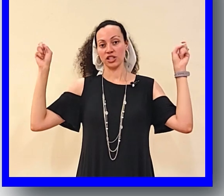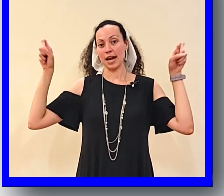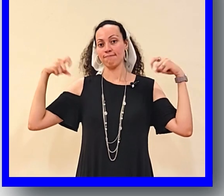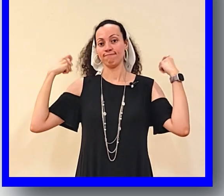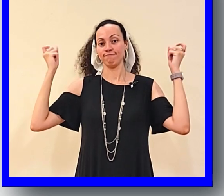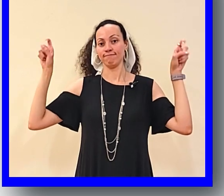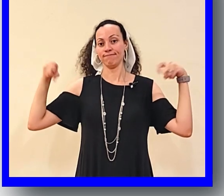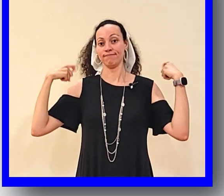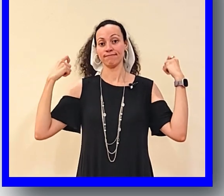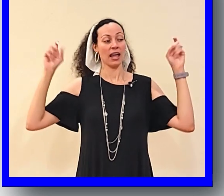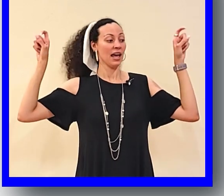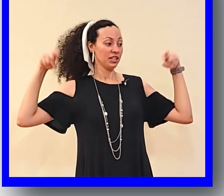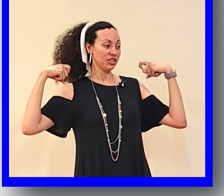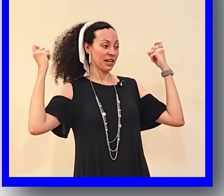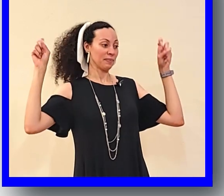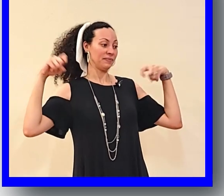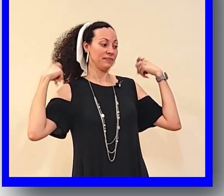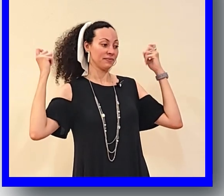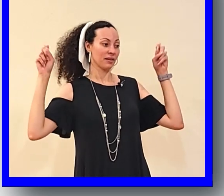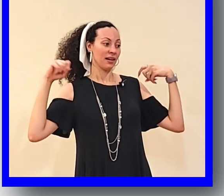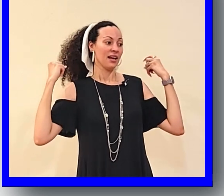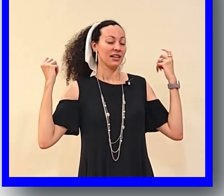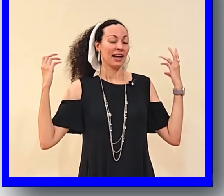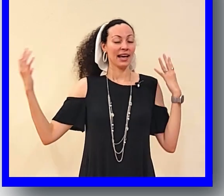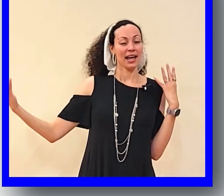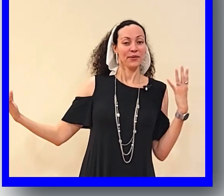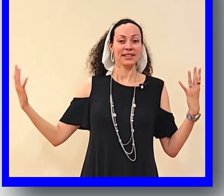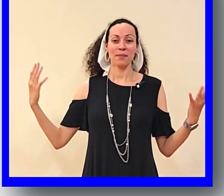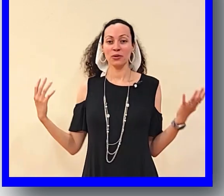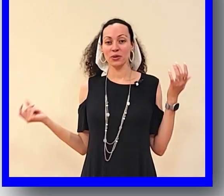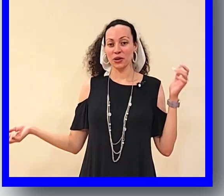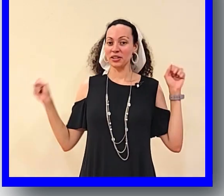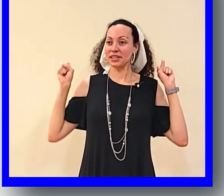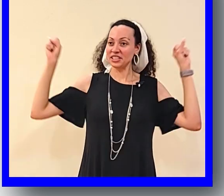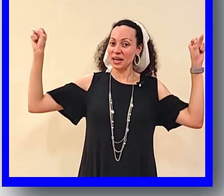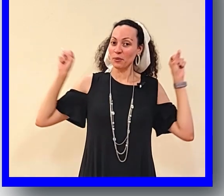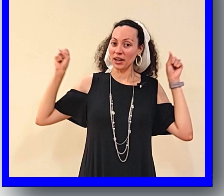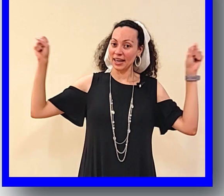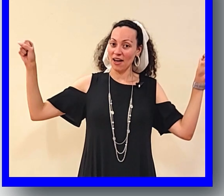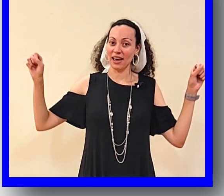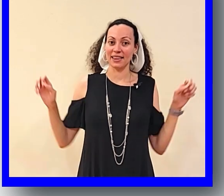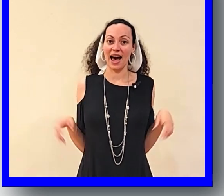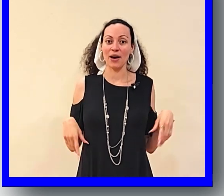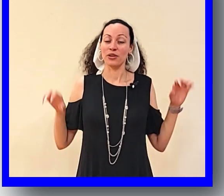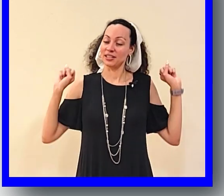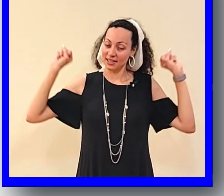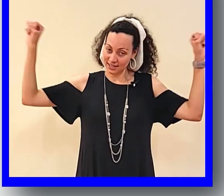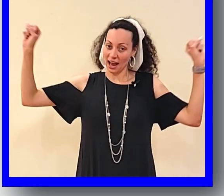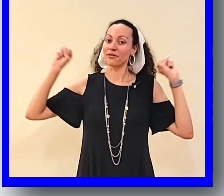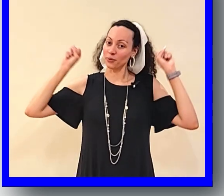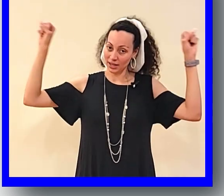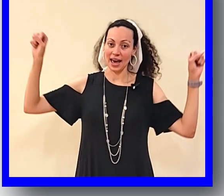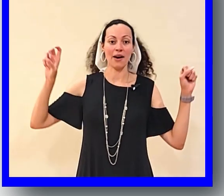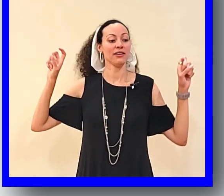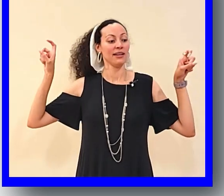circular motion. Gym. It kind of resembles when you're going to the gym and working out like that, which is the